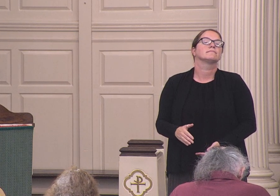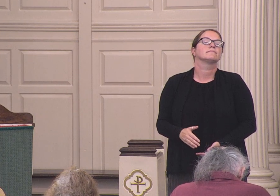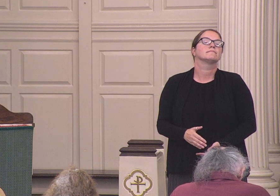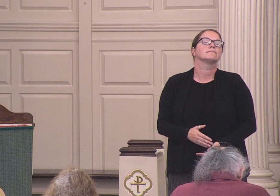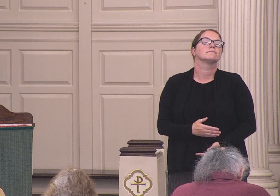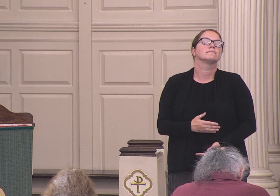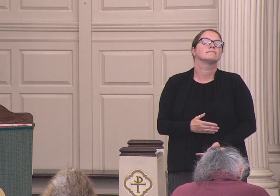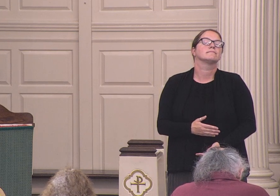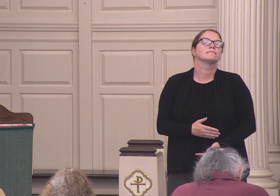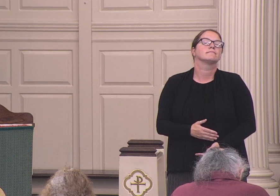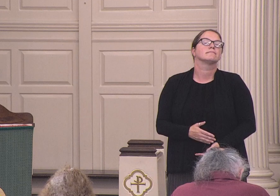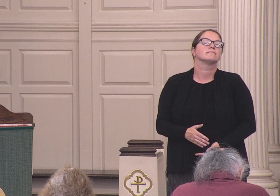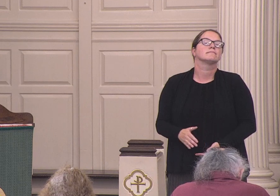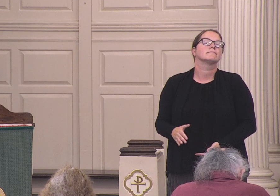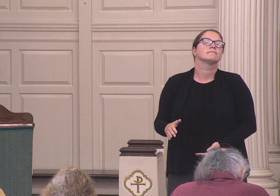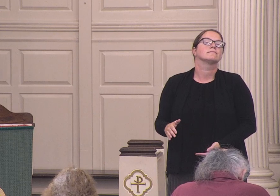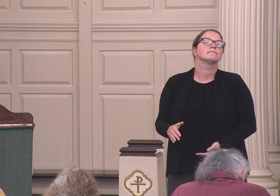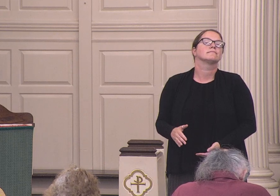satia.